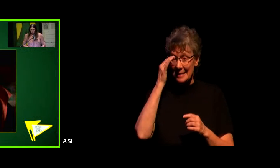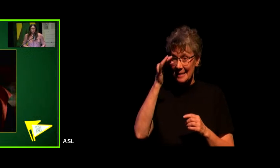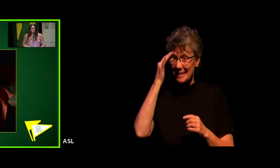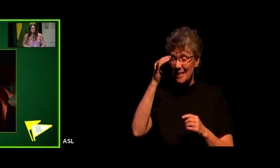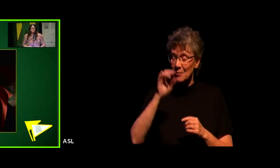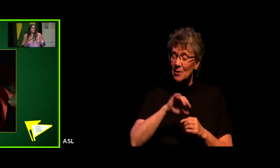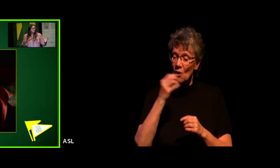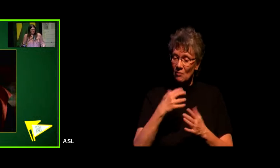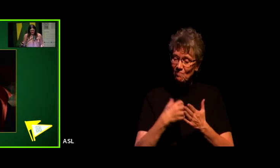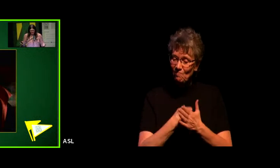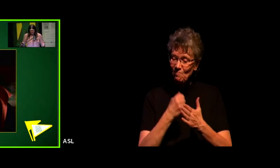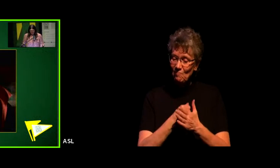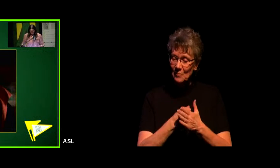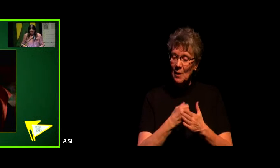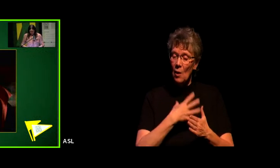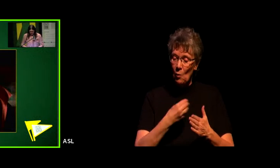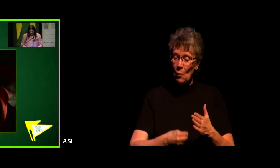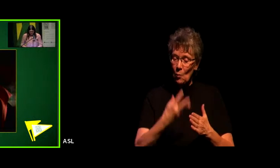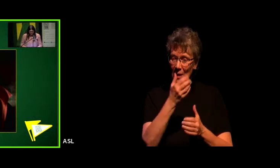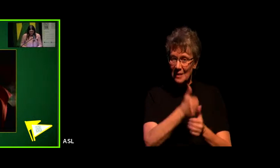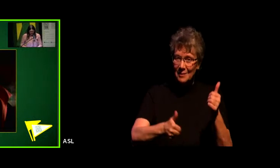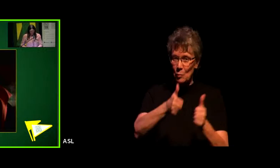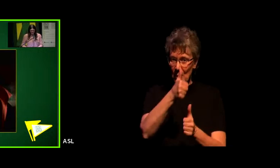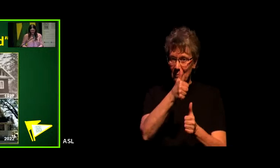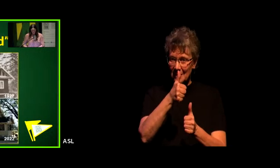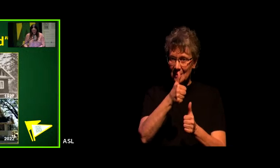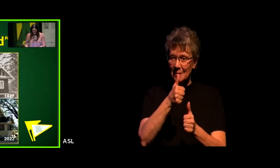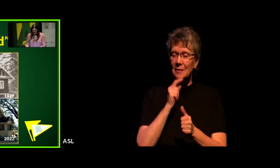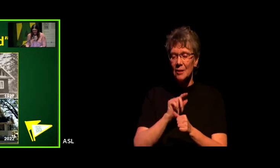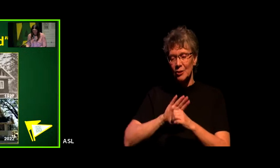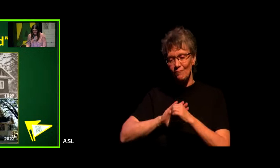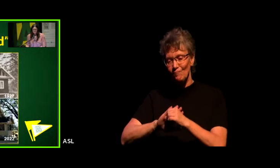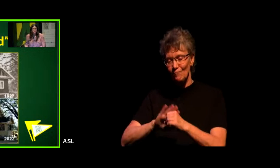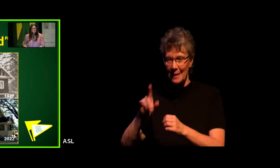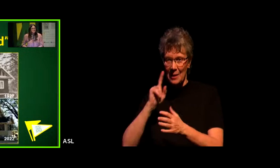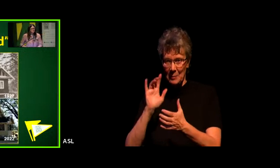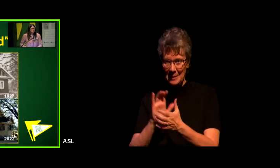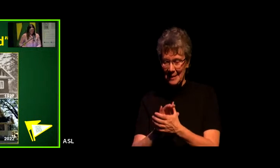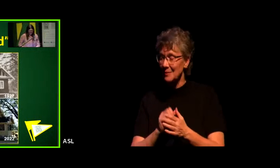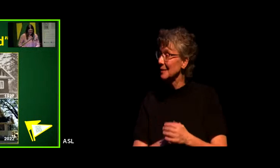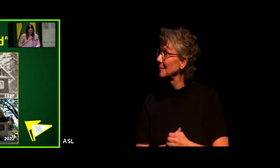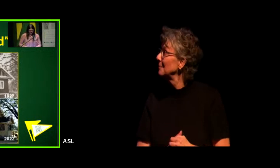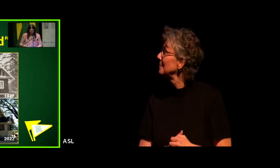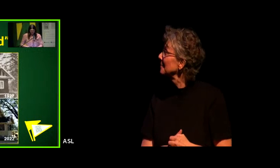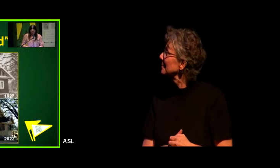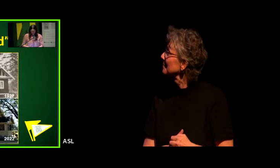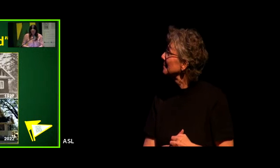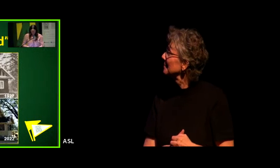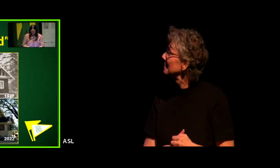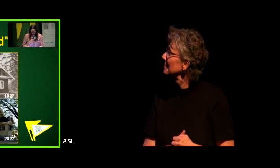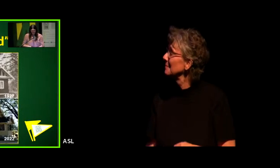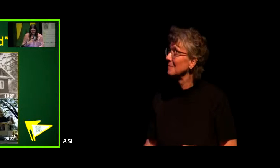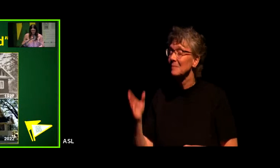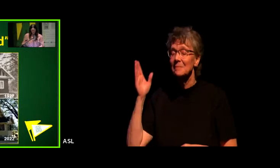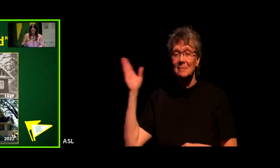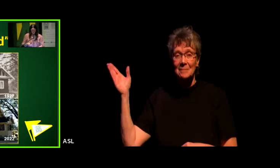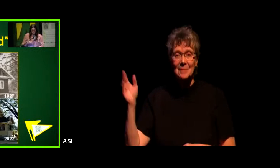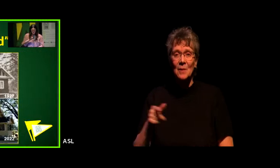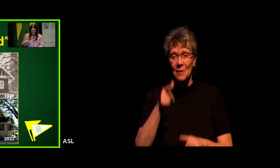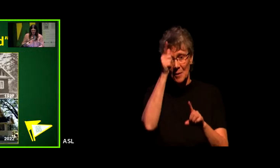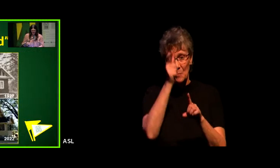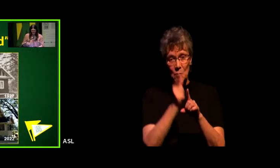Brother 12 was generally an Atlantis dude. His New Age beliefs came from allegedly ancient Atlantean artifacts, and he believed his work